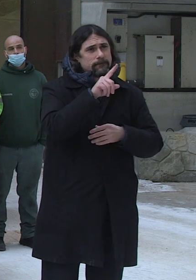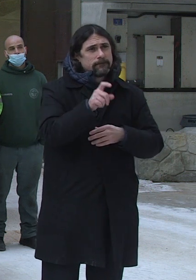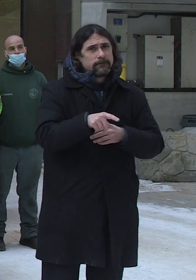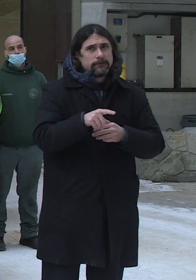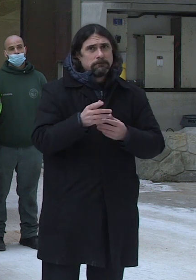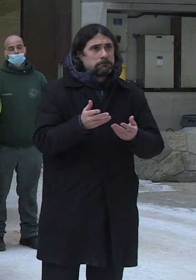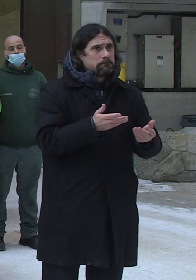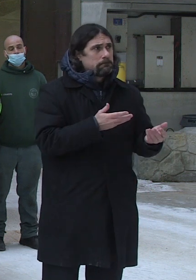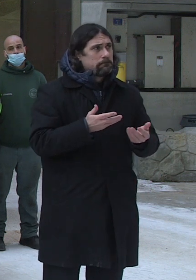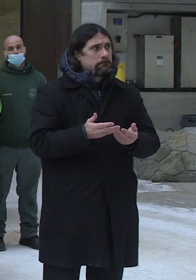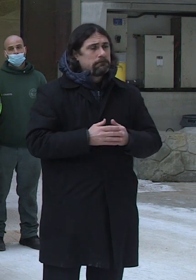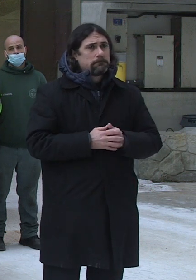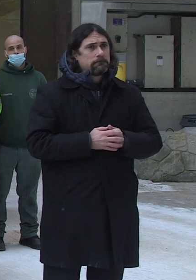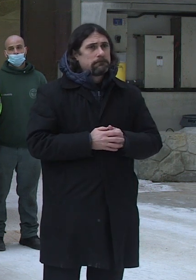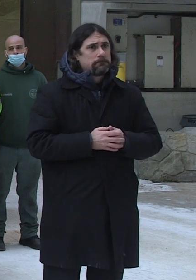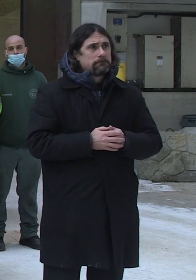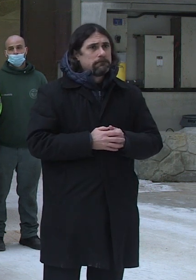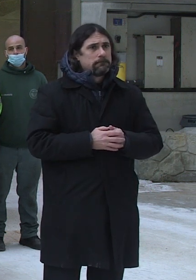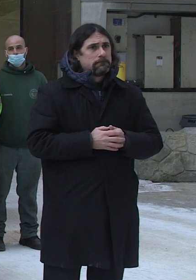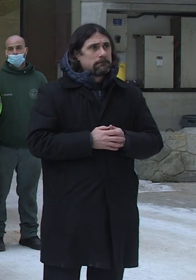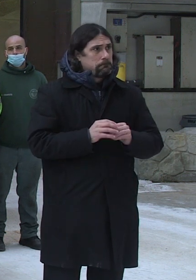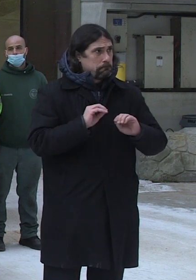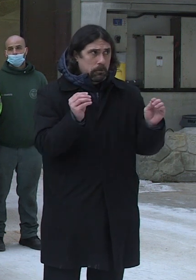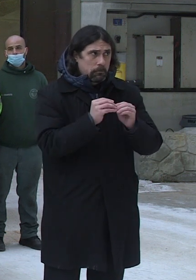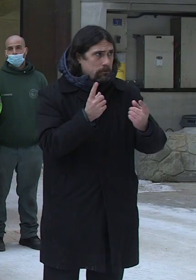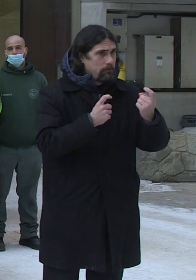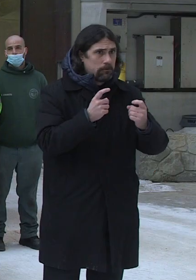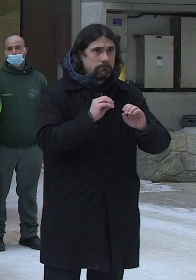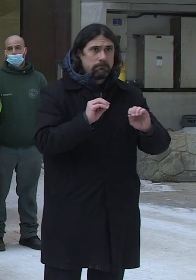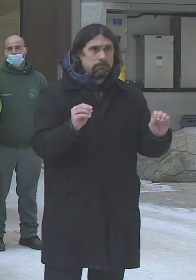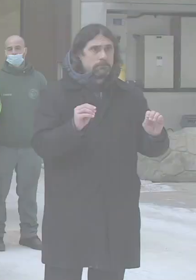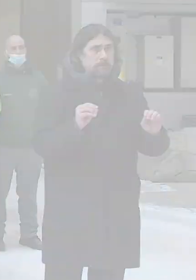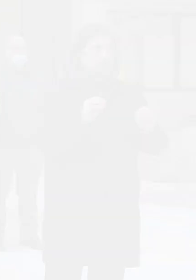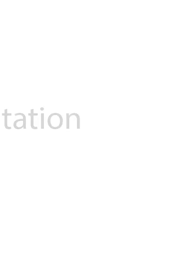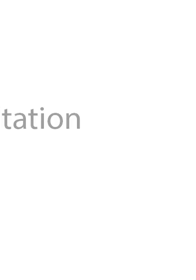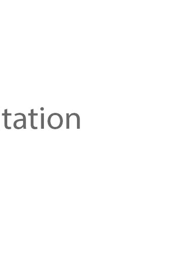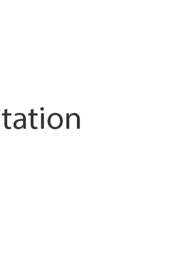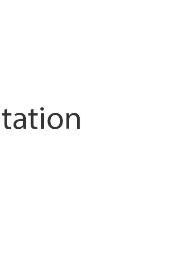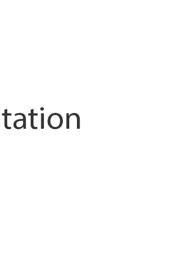All right, folks. Any other questions? Thank you very much.